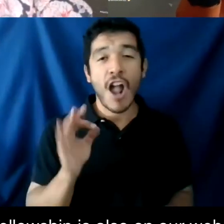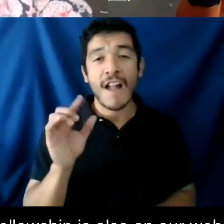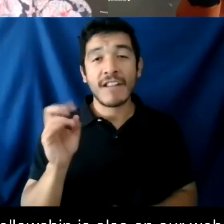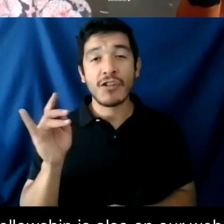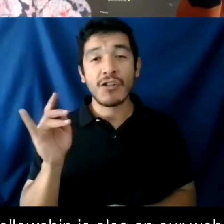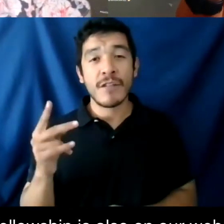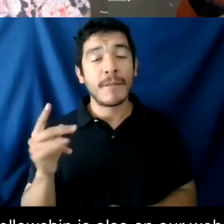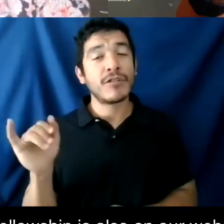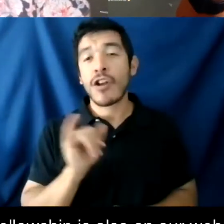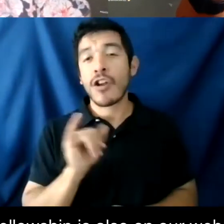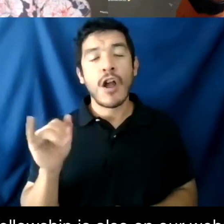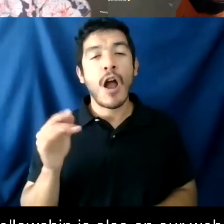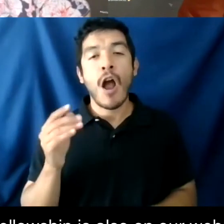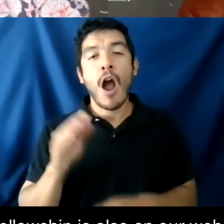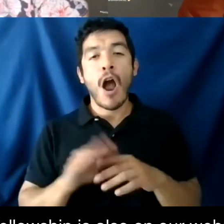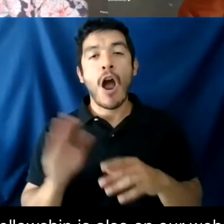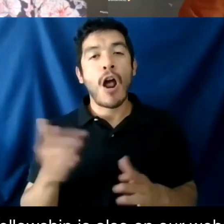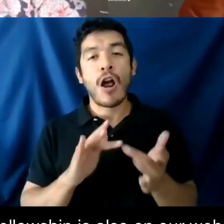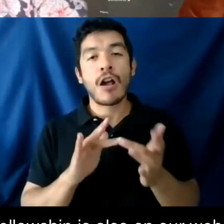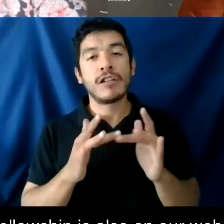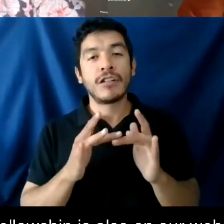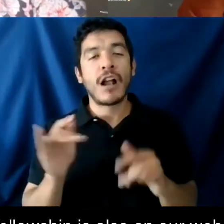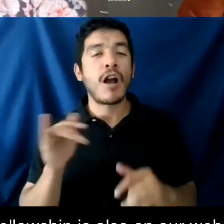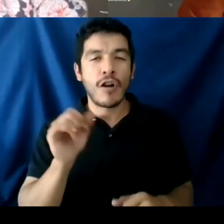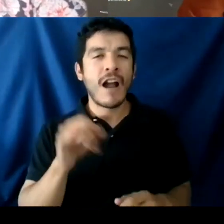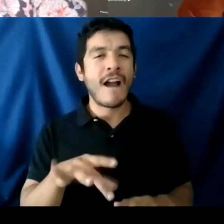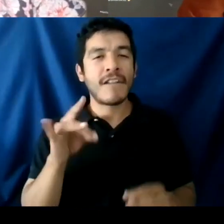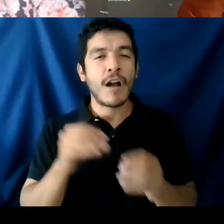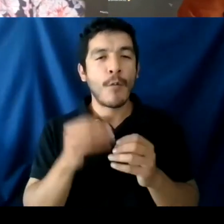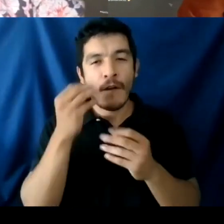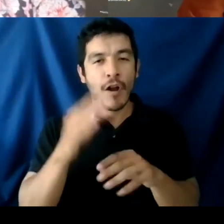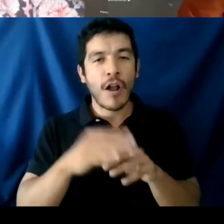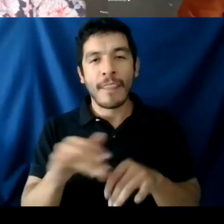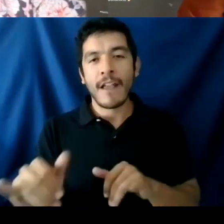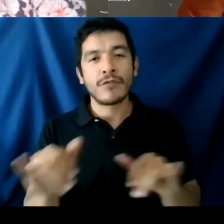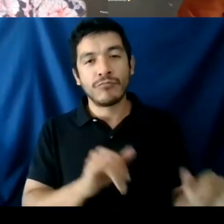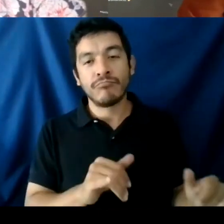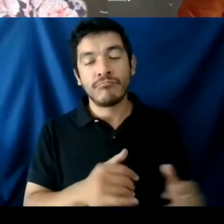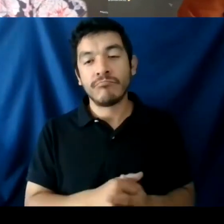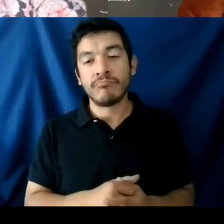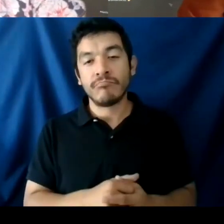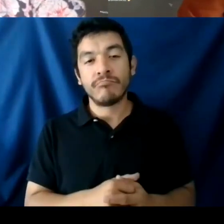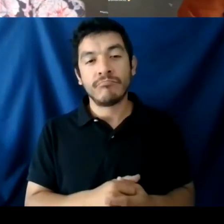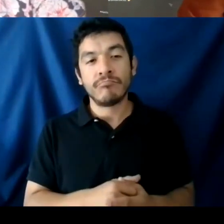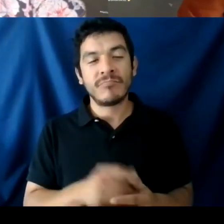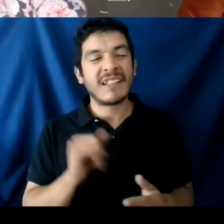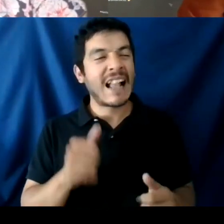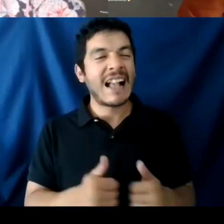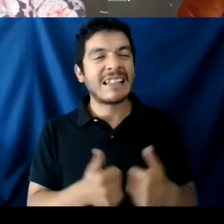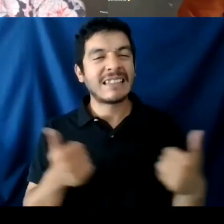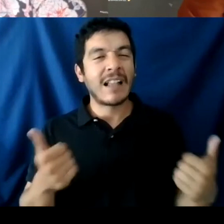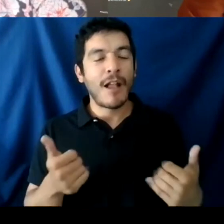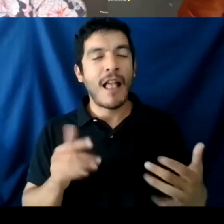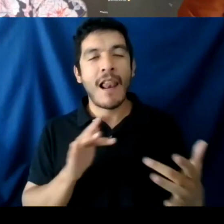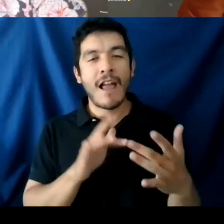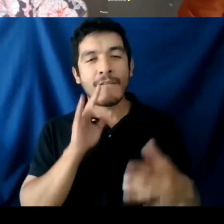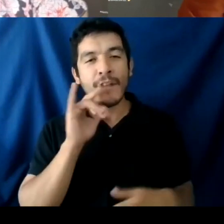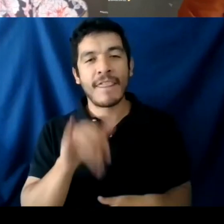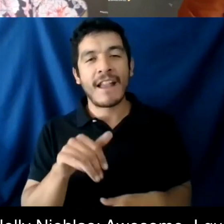also on our website. You can find more information on that there as well. So I'm gonna put a separate link in for that in the chat